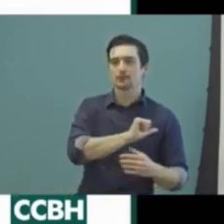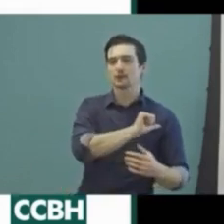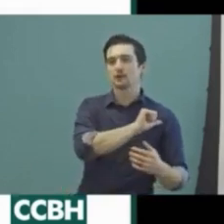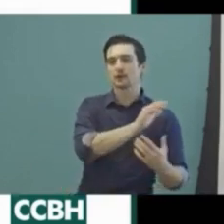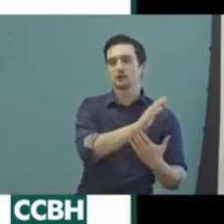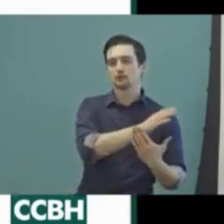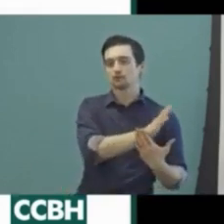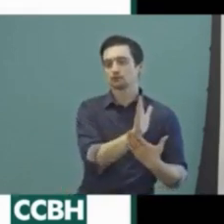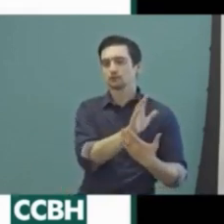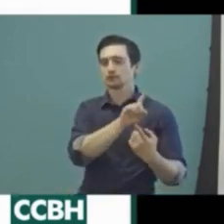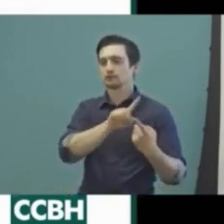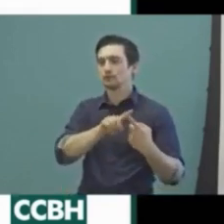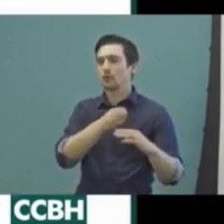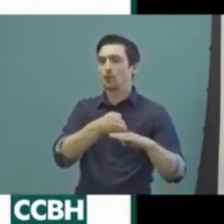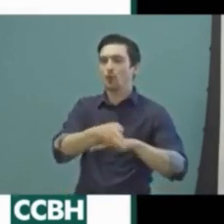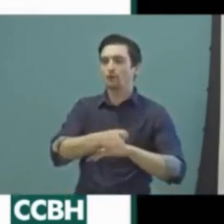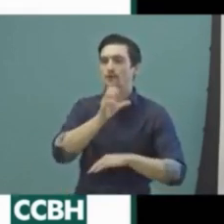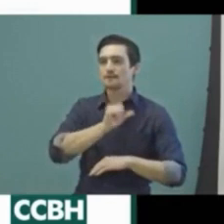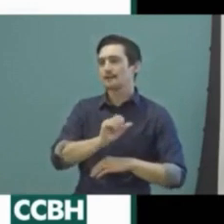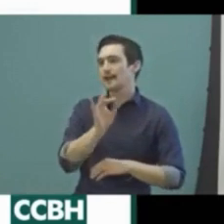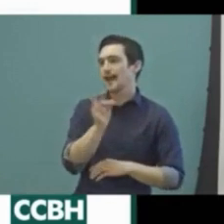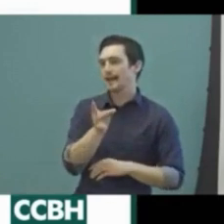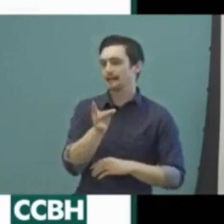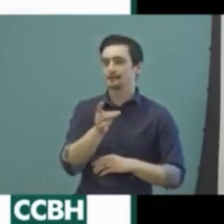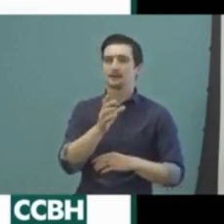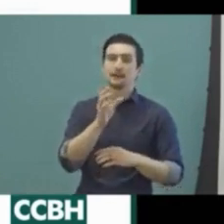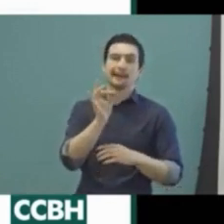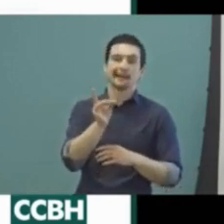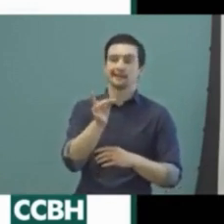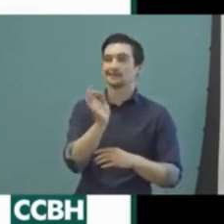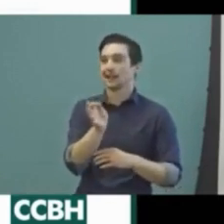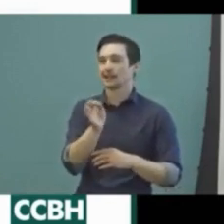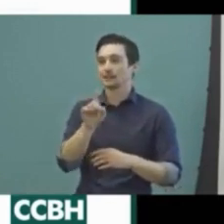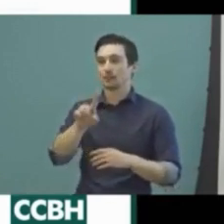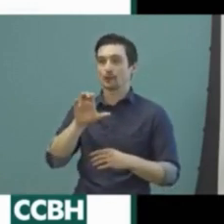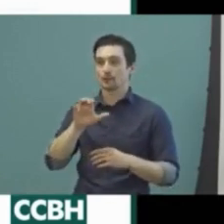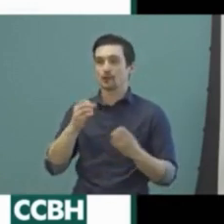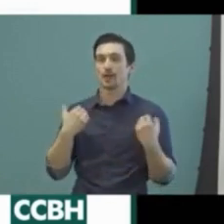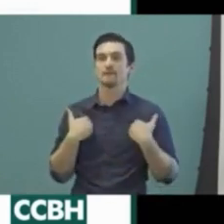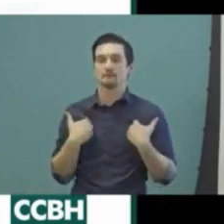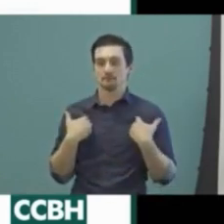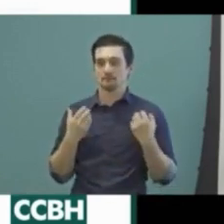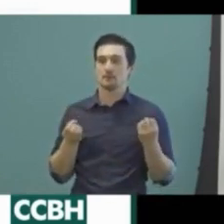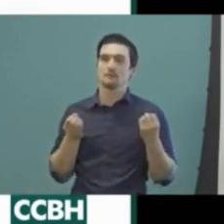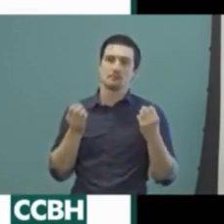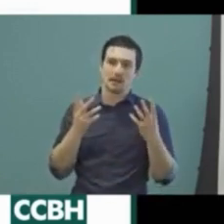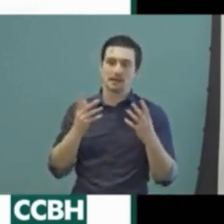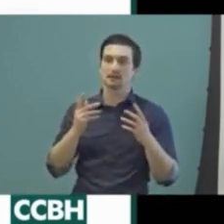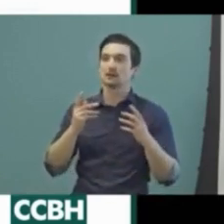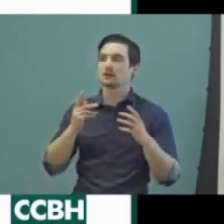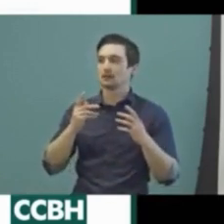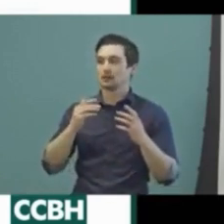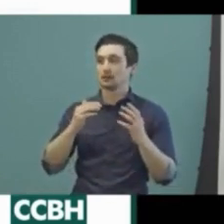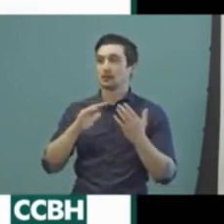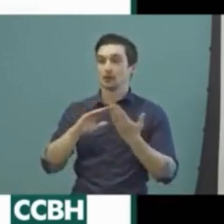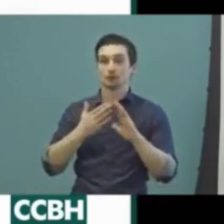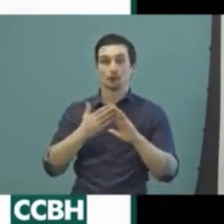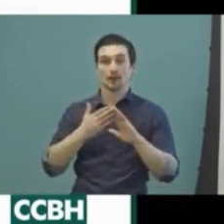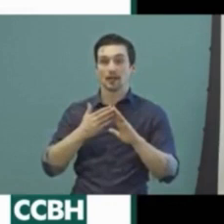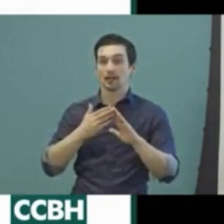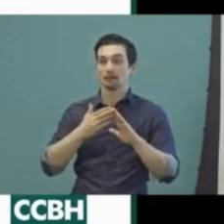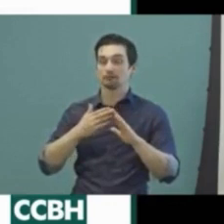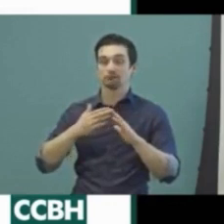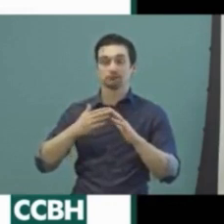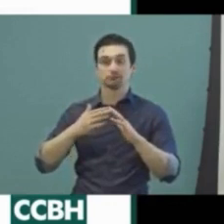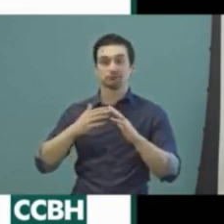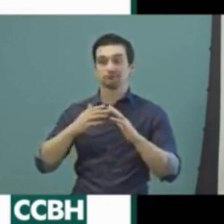to over 80, and that's 80s, 90s, and 100s. We have a lot of community dwelling elders in our community, which